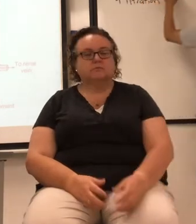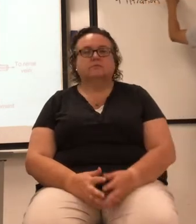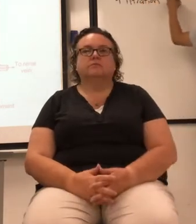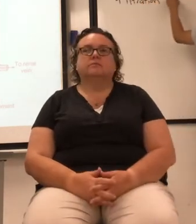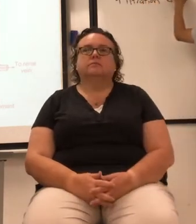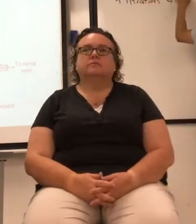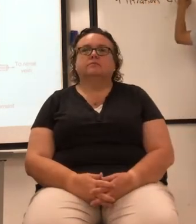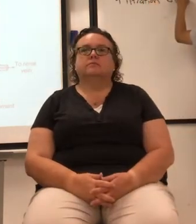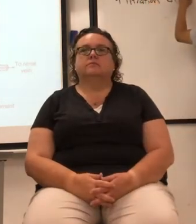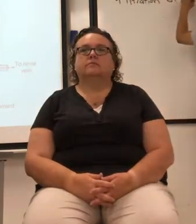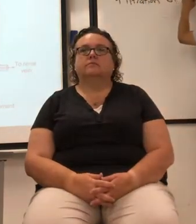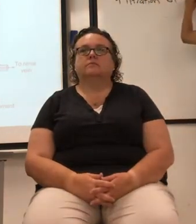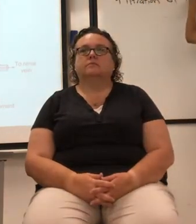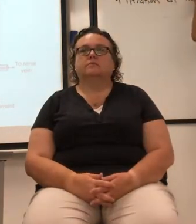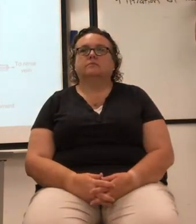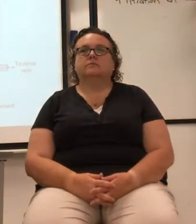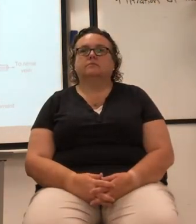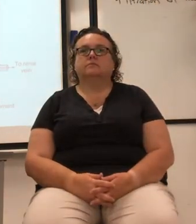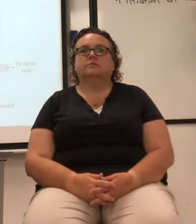Filtration of